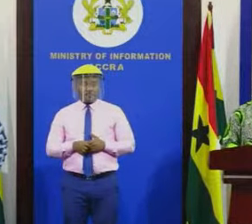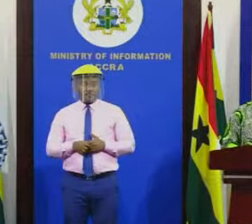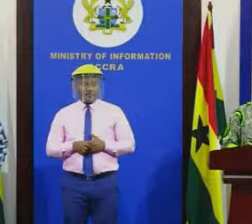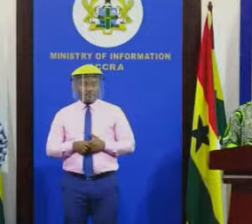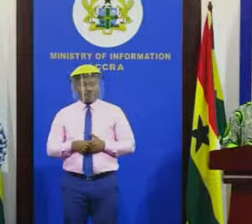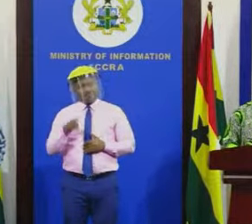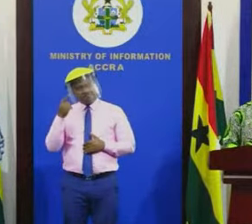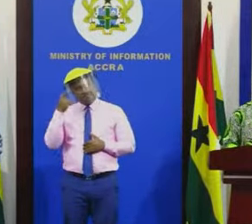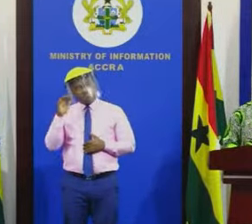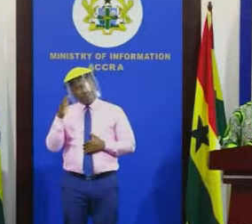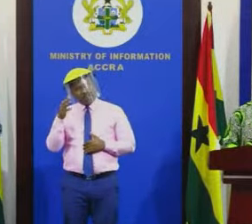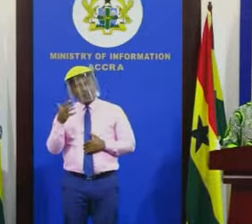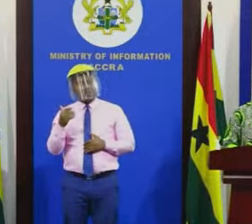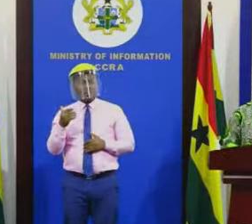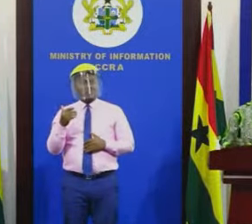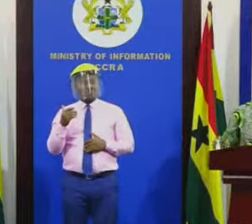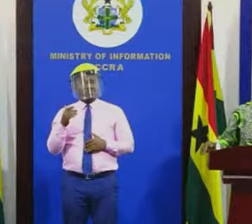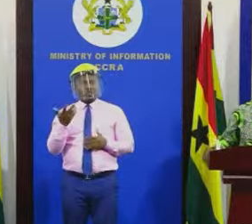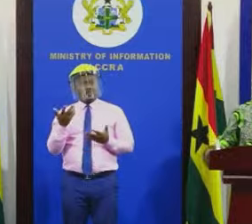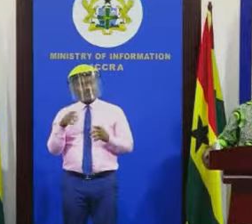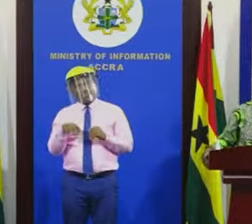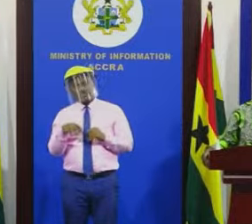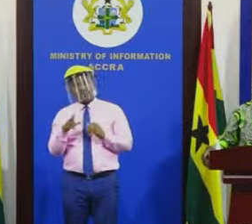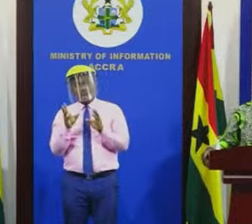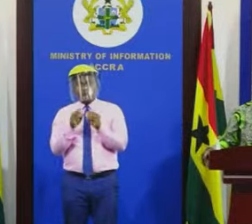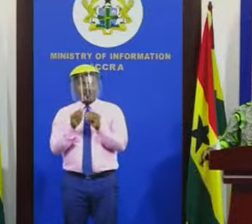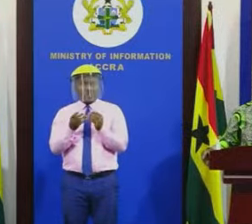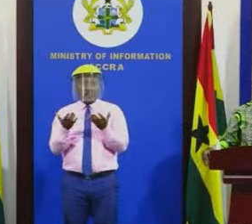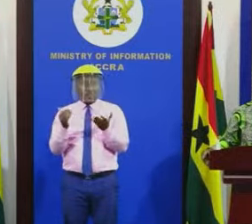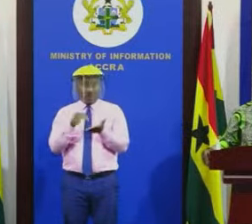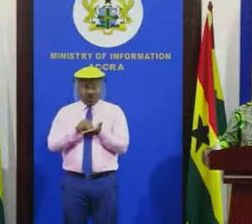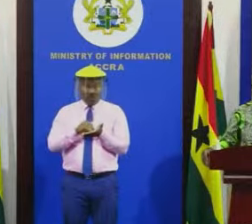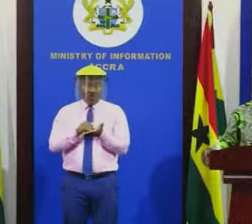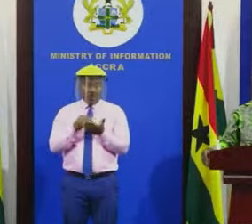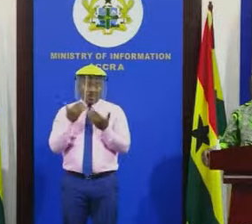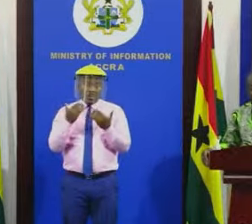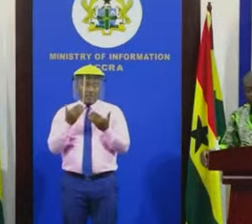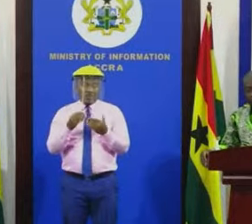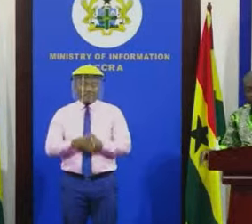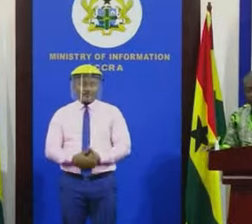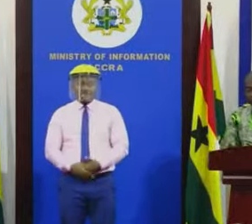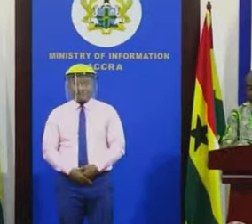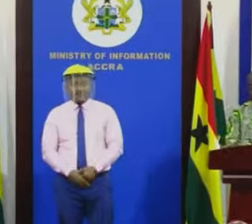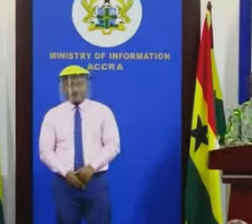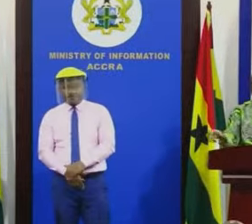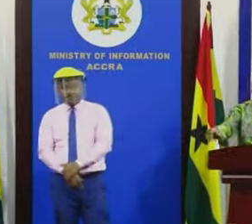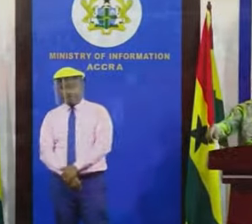engaging you, I think, before the week is over on some other matters. Thank you and wish you all the best.